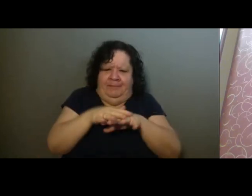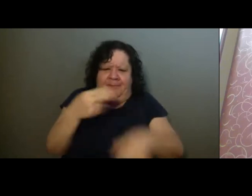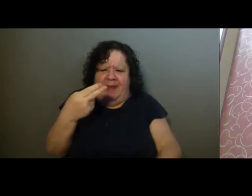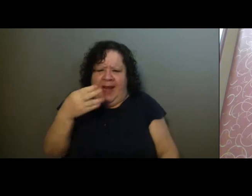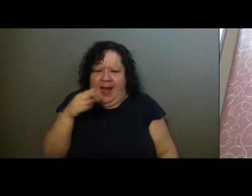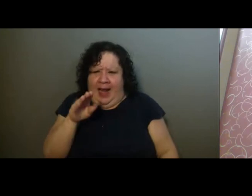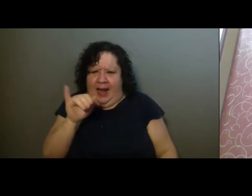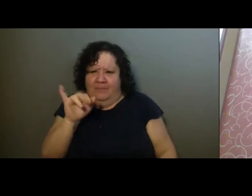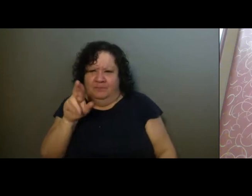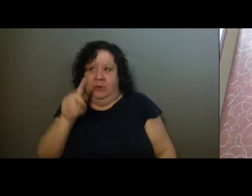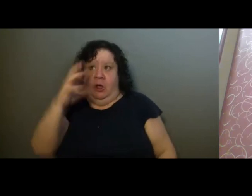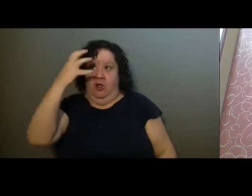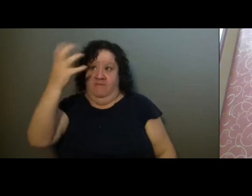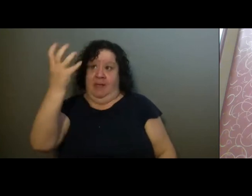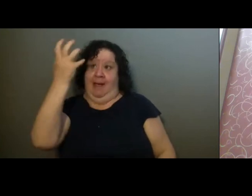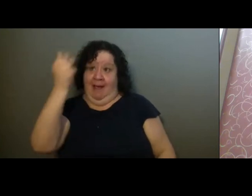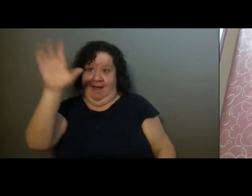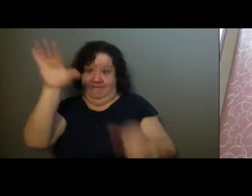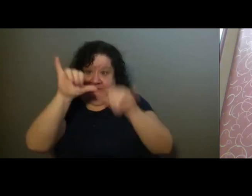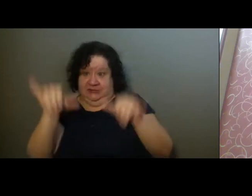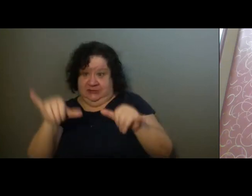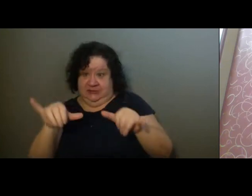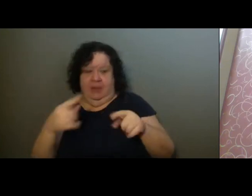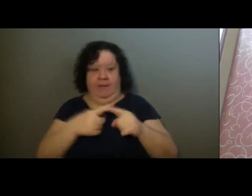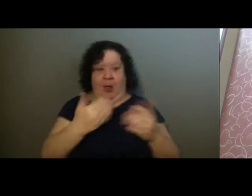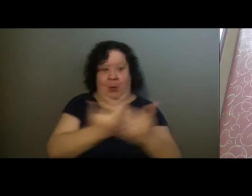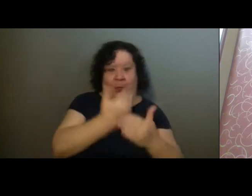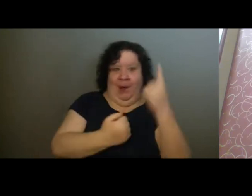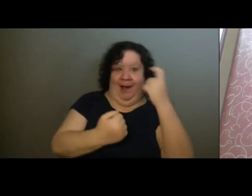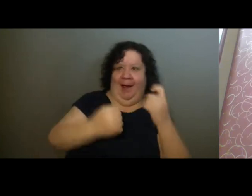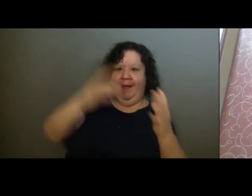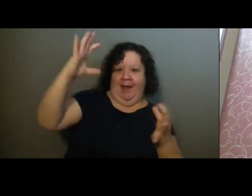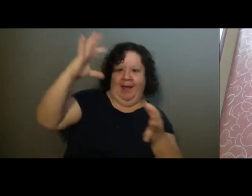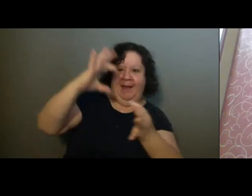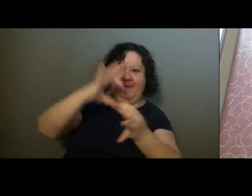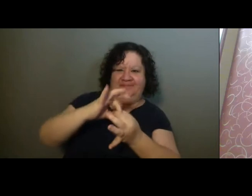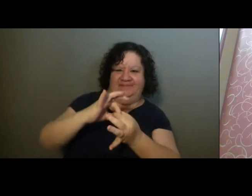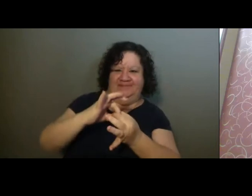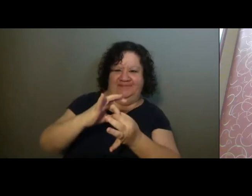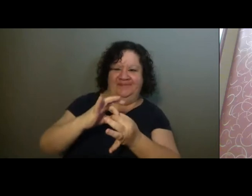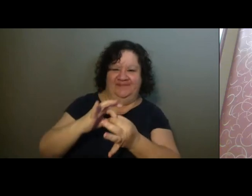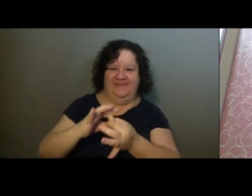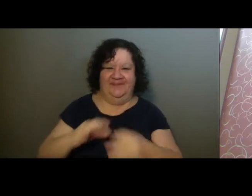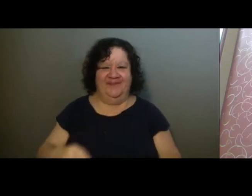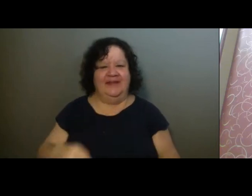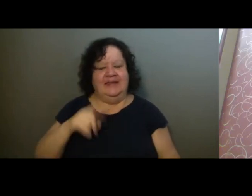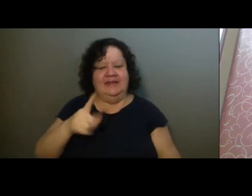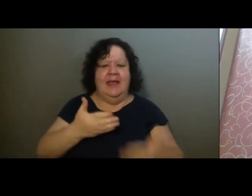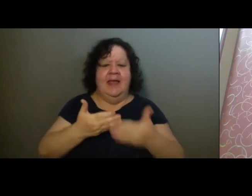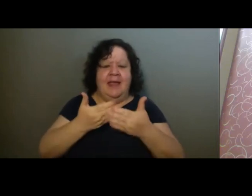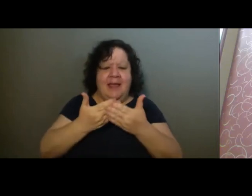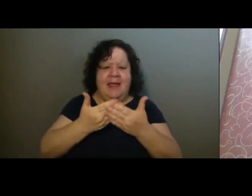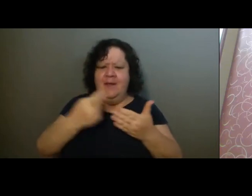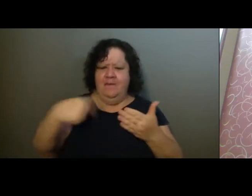larger, and in specific environment, which is in a building environment kind of thing, the situations could be handled